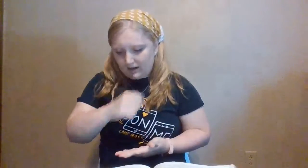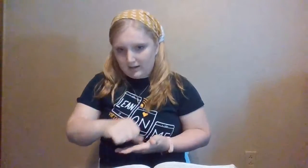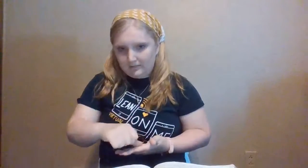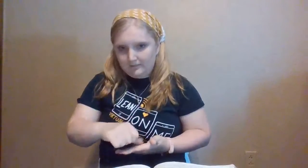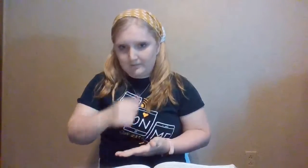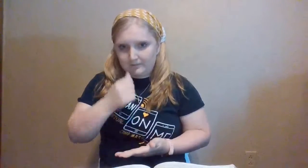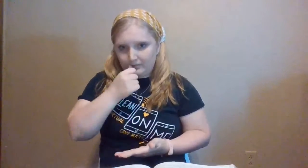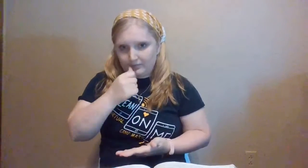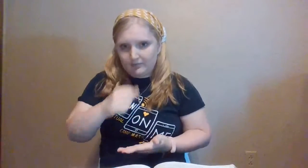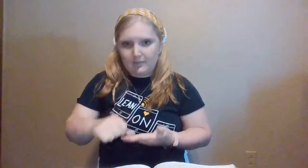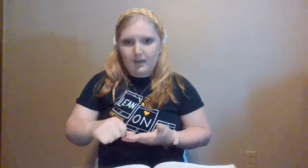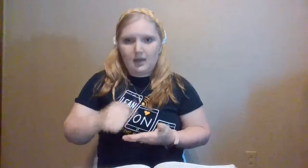Letter.